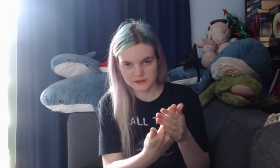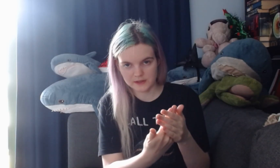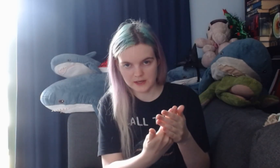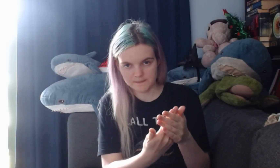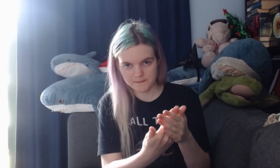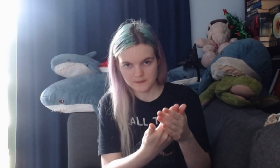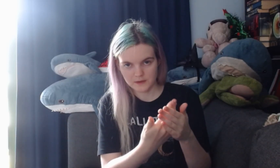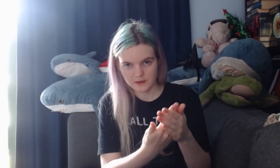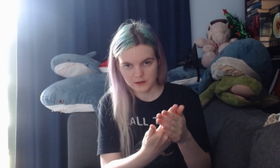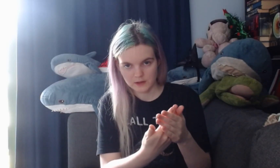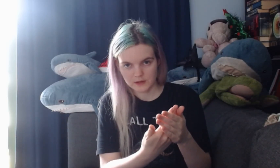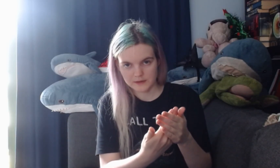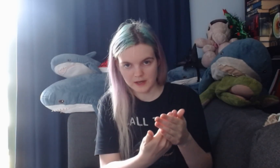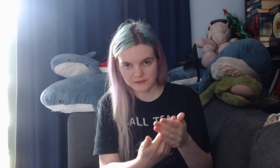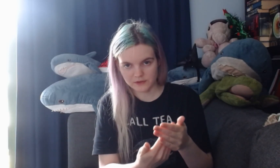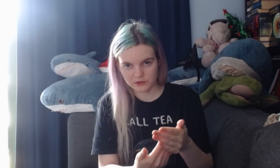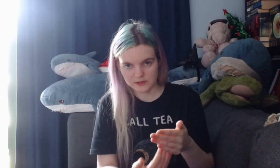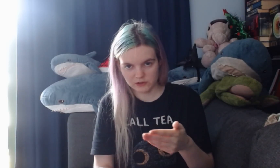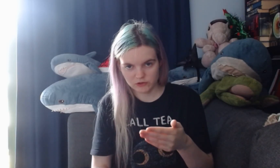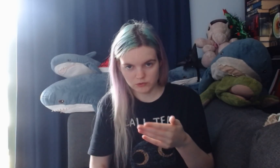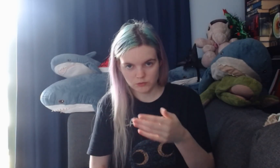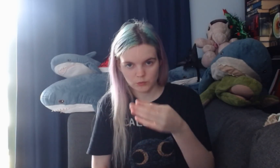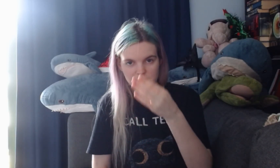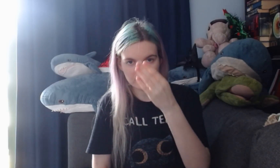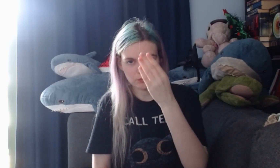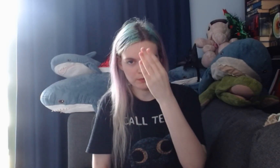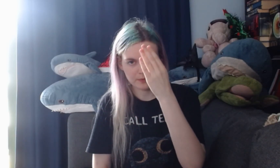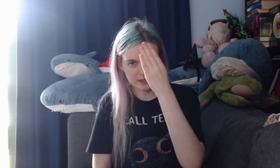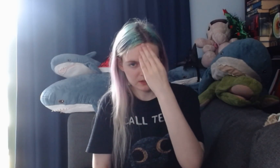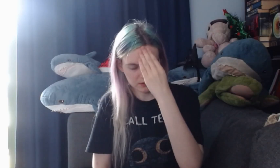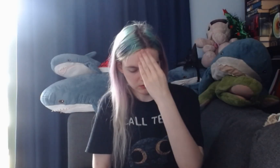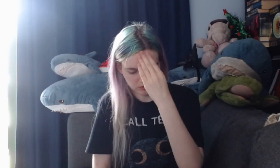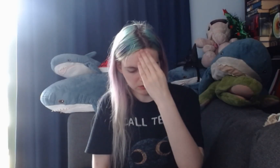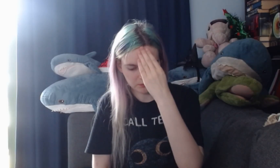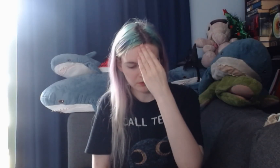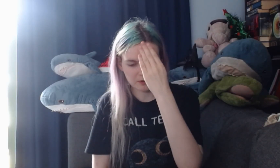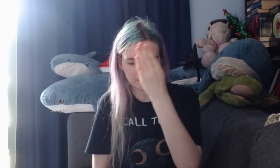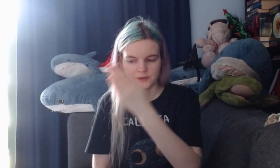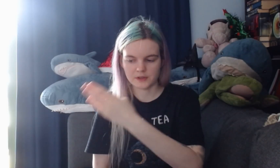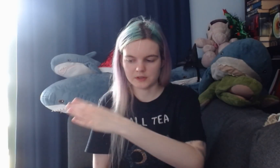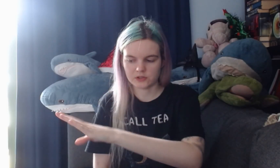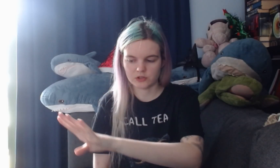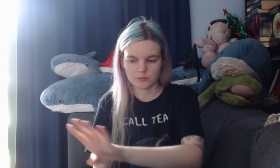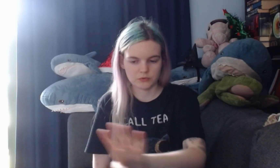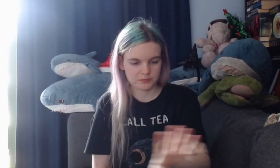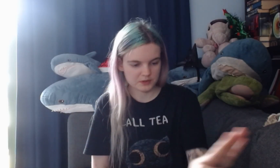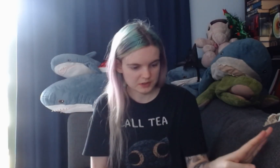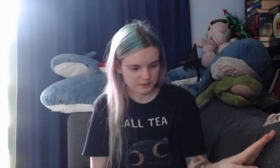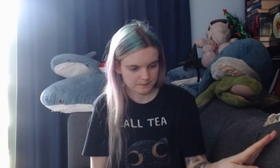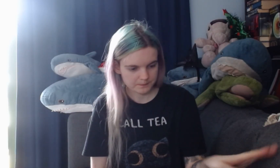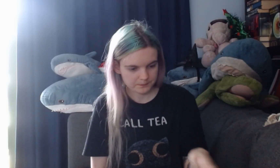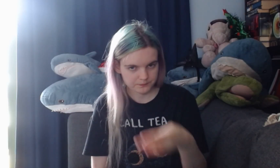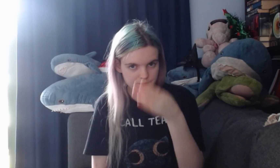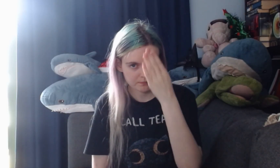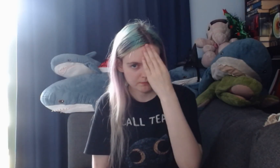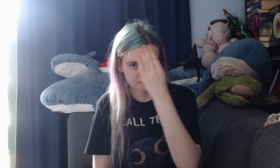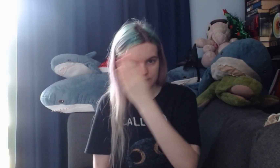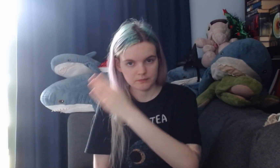again. And after this connection, we can repeat the initial movement.